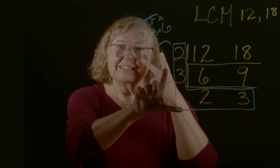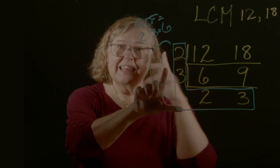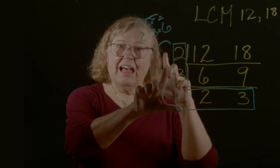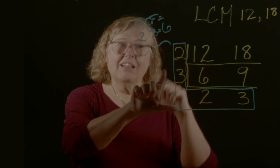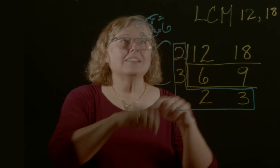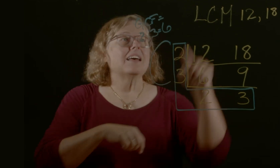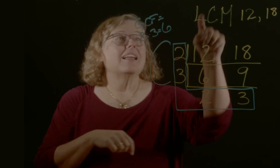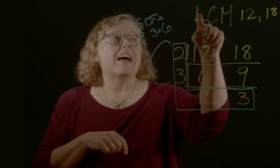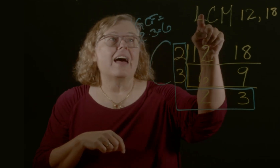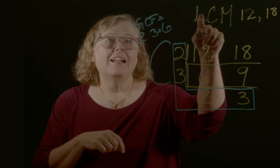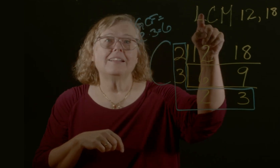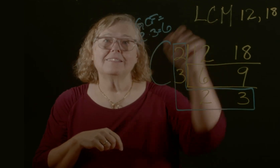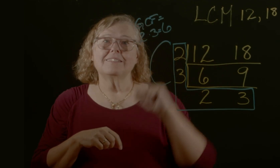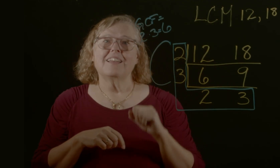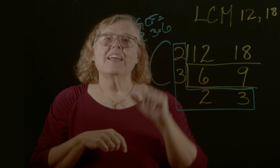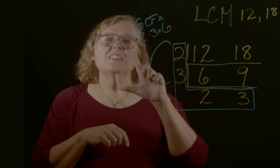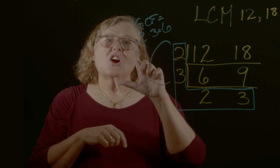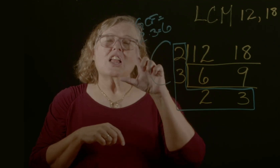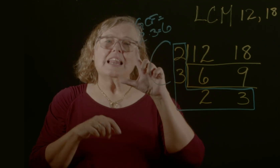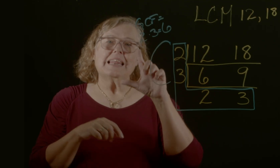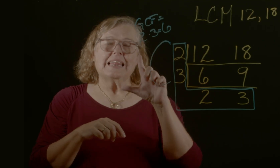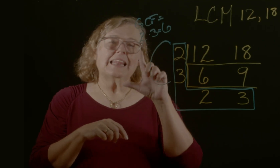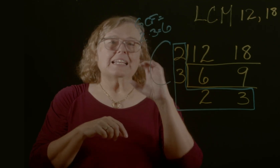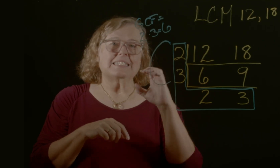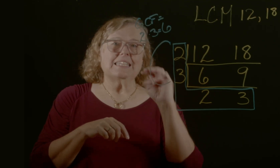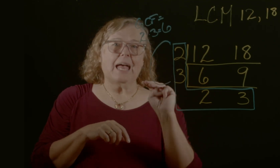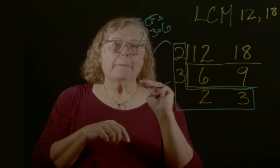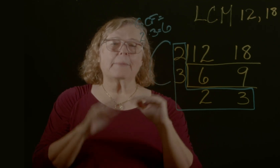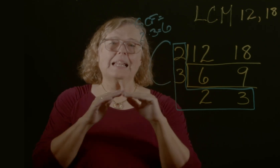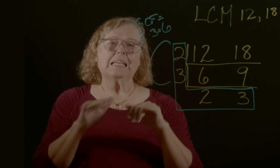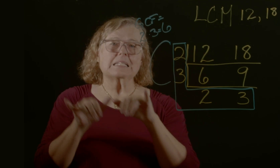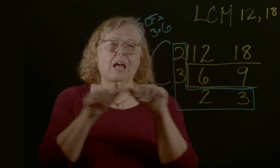you see it? The L, the least common multiple.